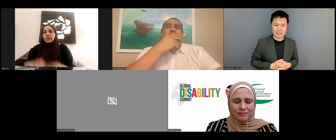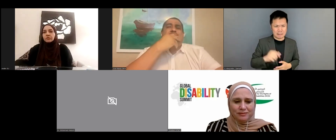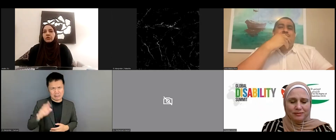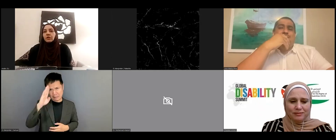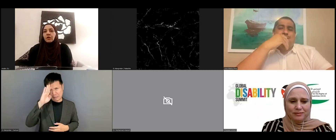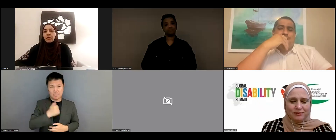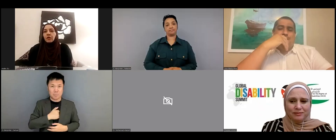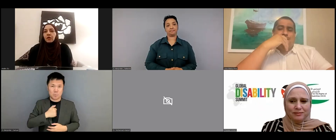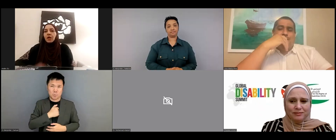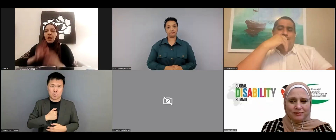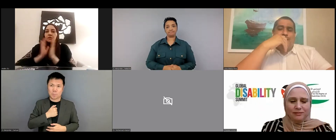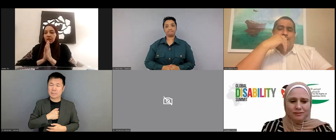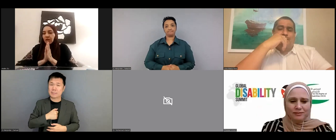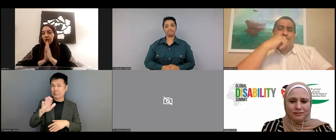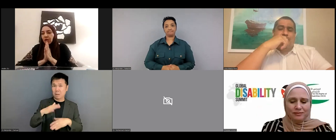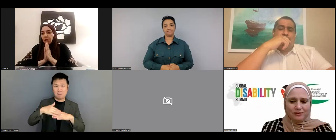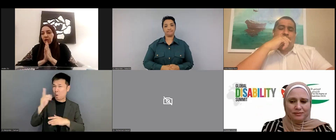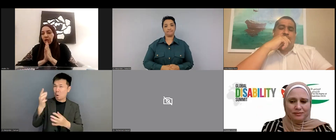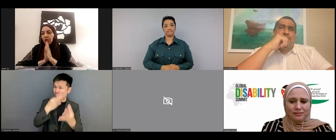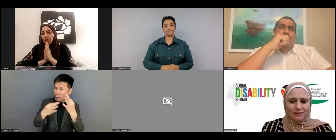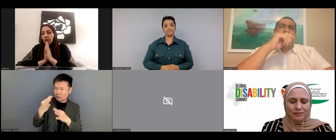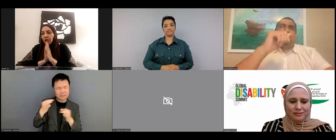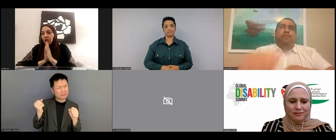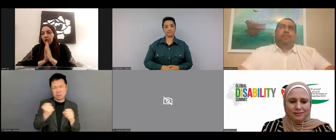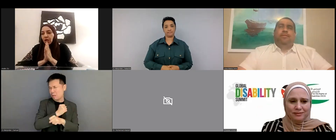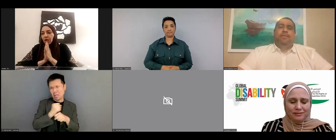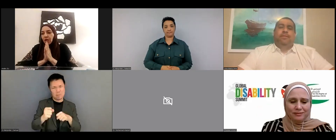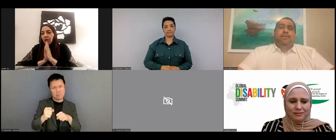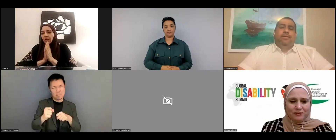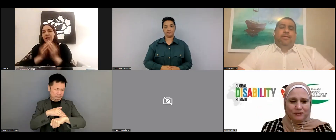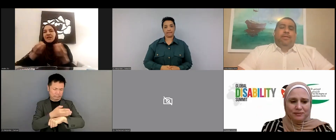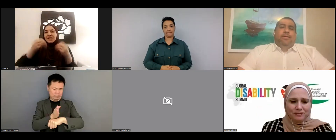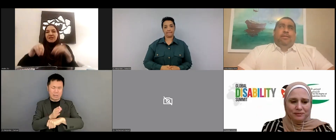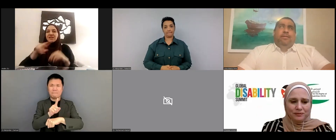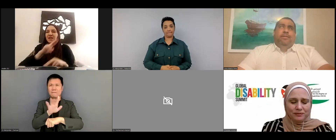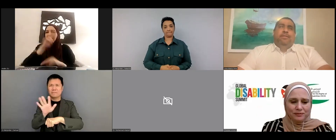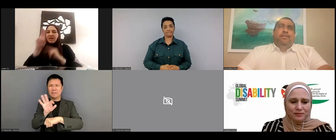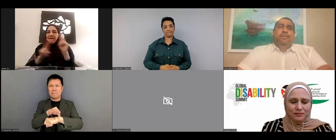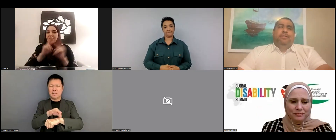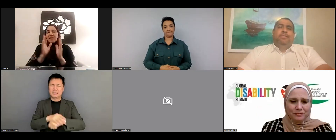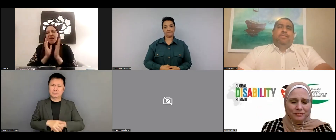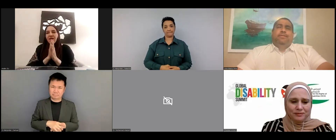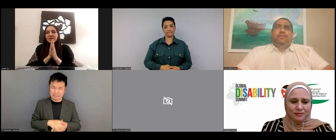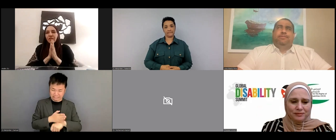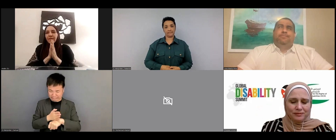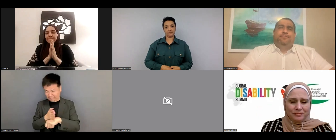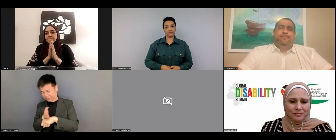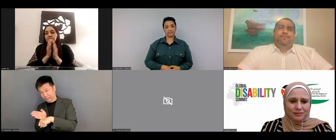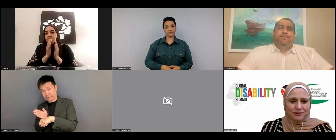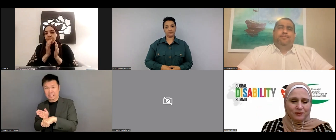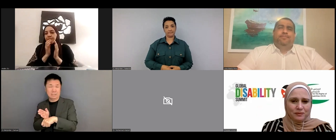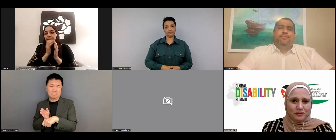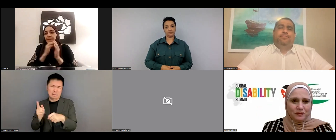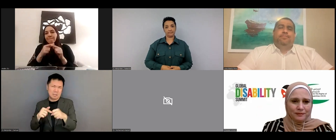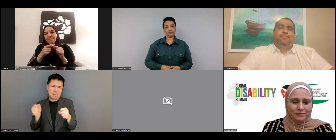be able, unfortunately, to take further questions. We extended 15 minutes. We tried to extend more, but it seems